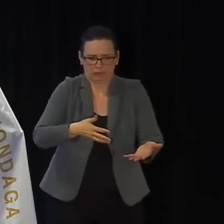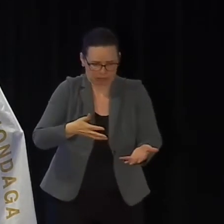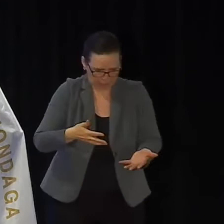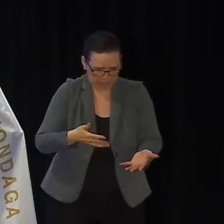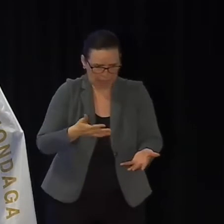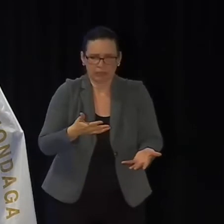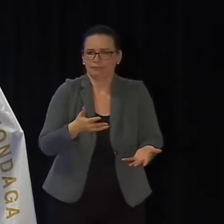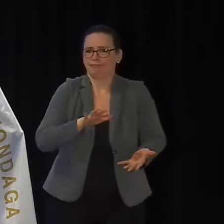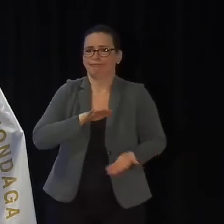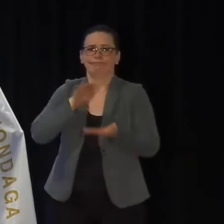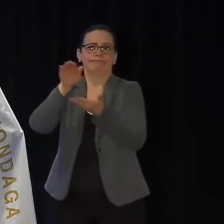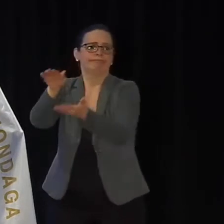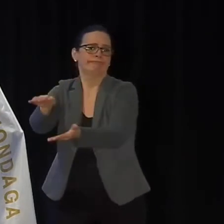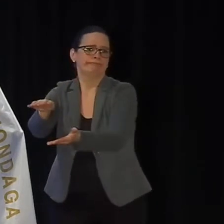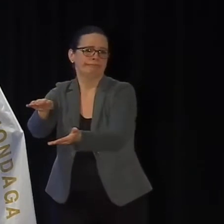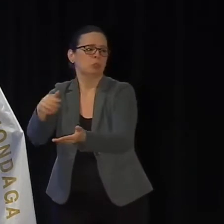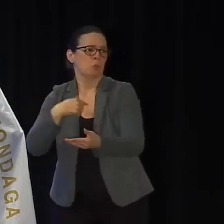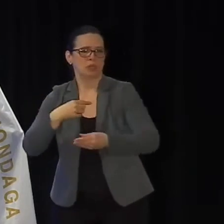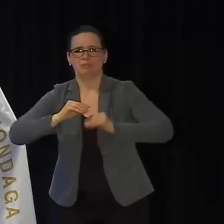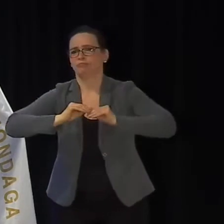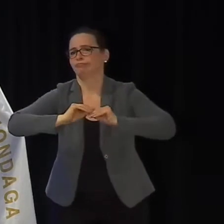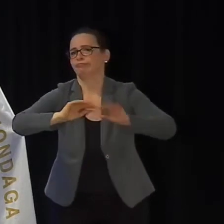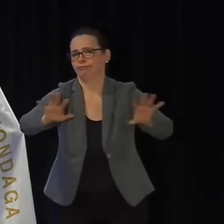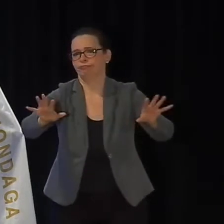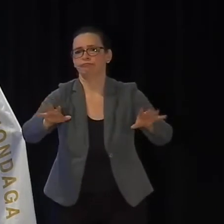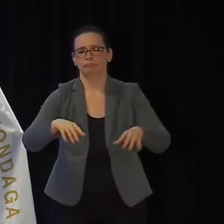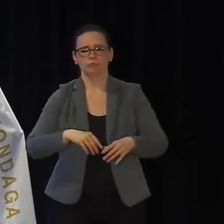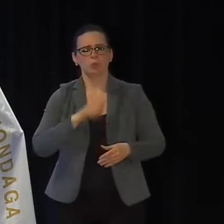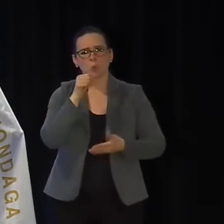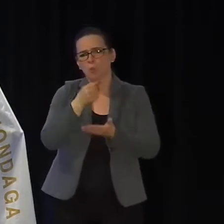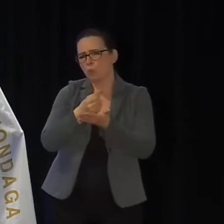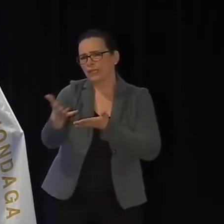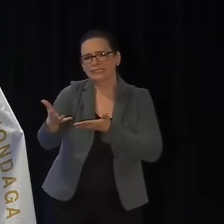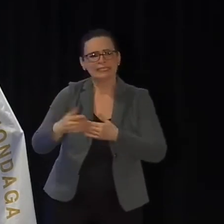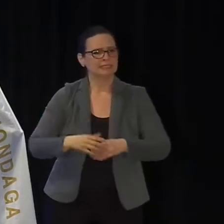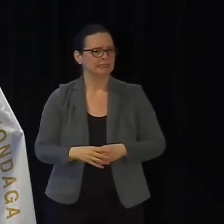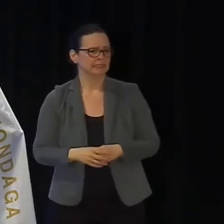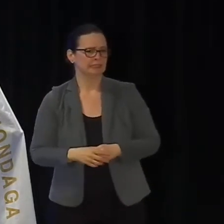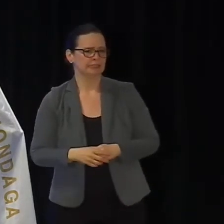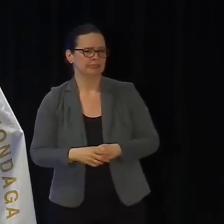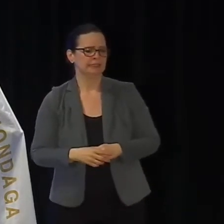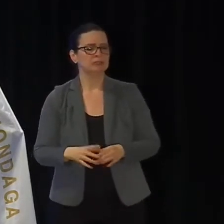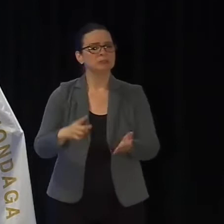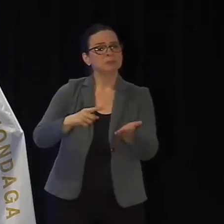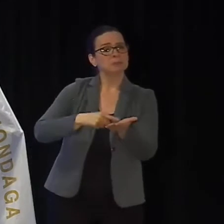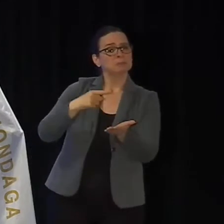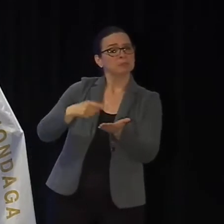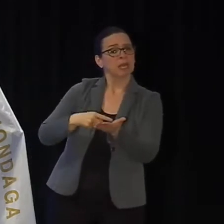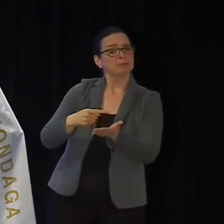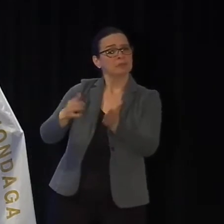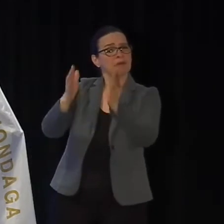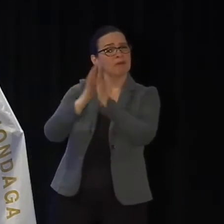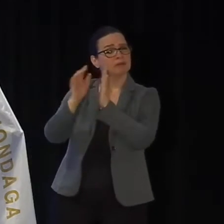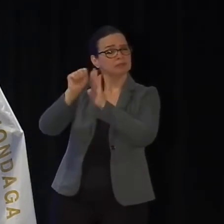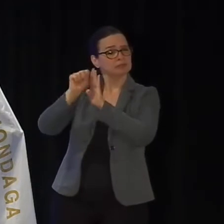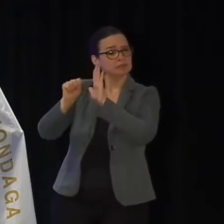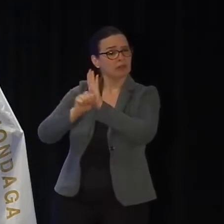out. And sometimes you'll get talking to the state during the week saying, "Can you take an extra tray of this?" And we